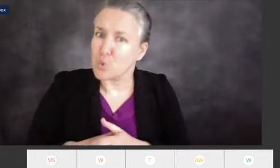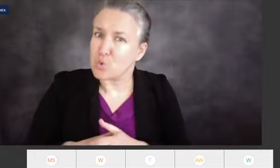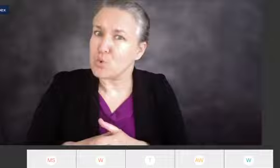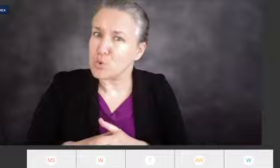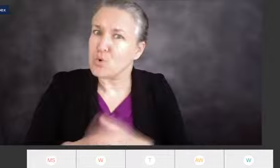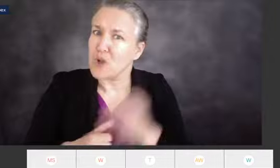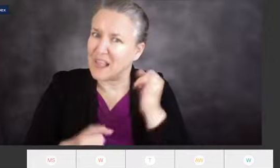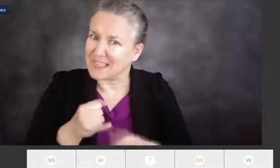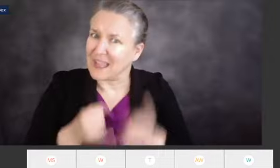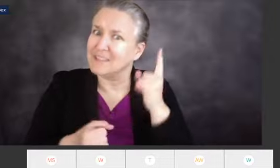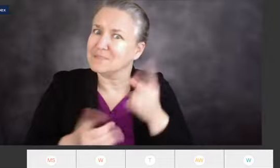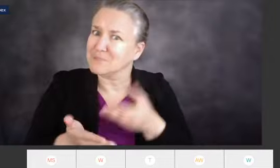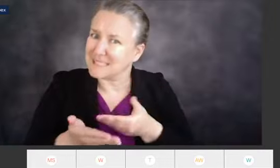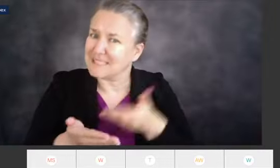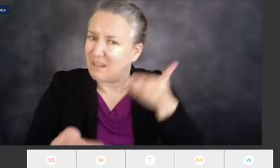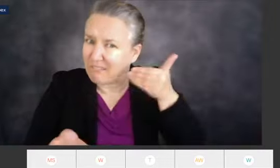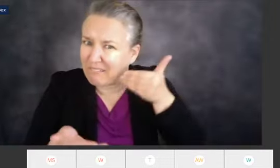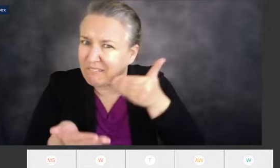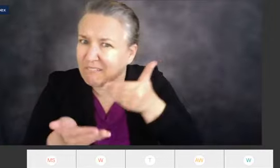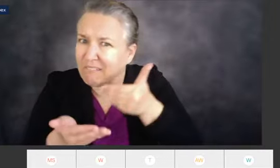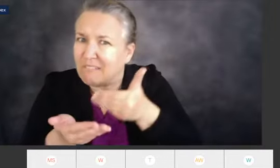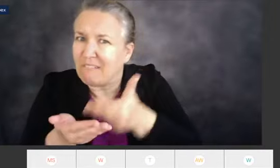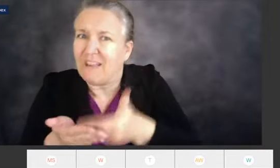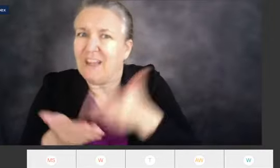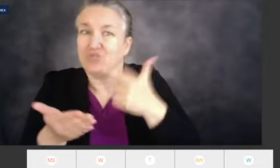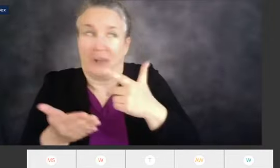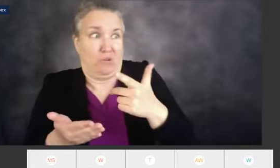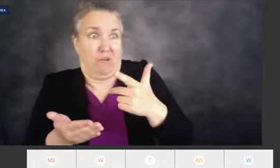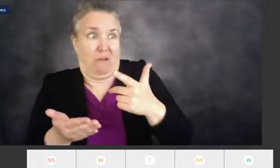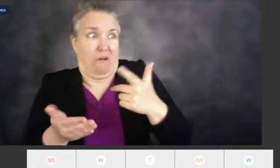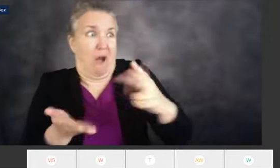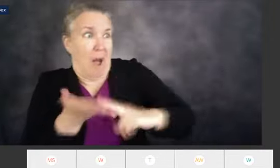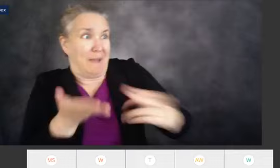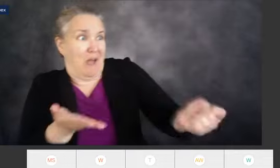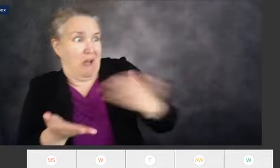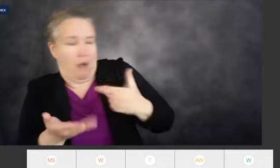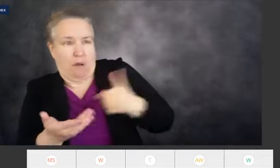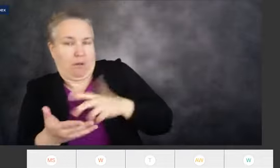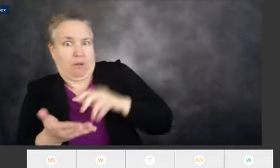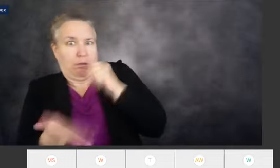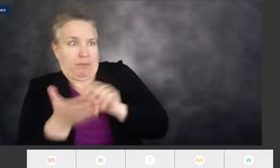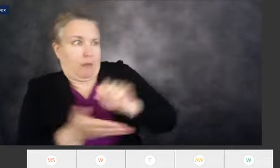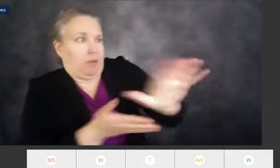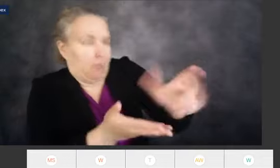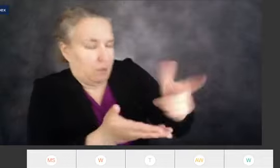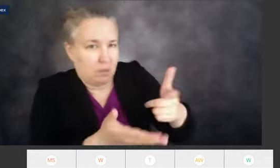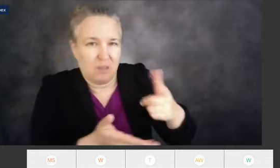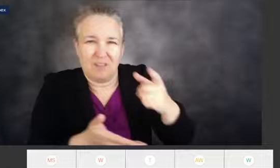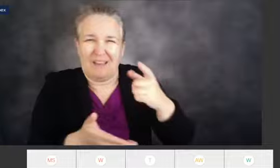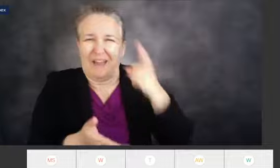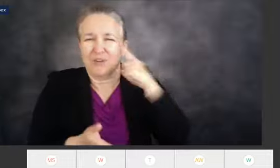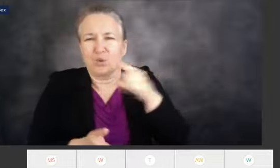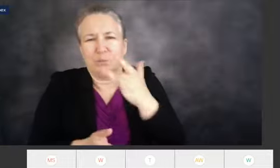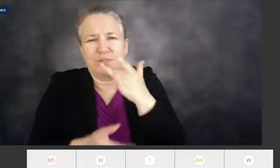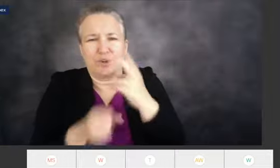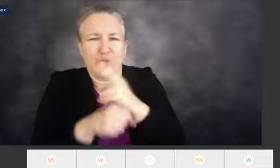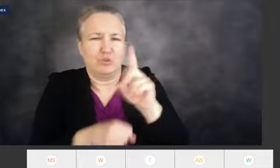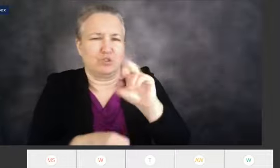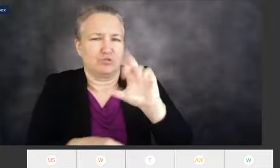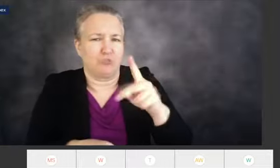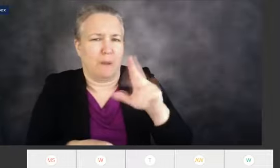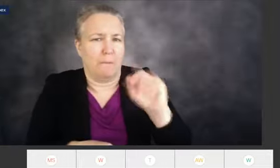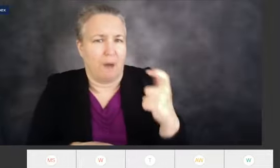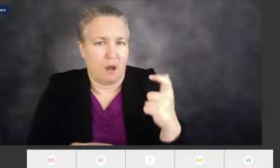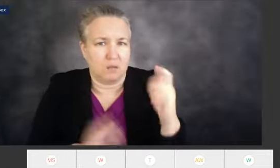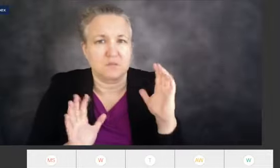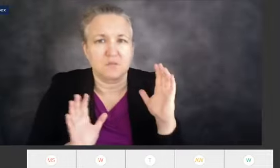for us to turn that around, get that back out. You would certainly, definitely, I would think, want to use a Dropbox at that time.